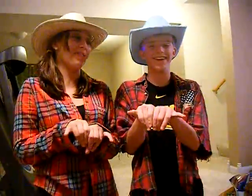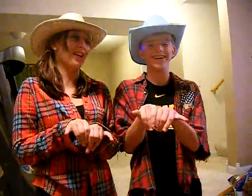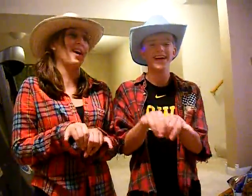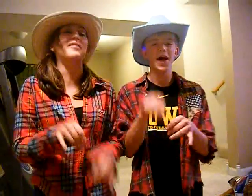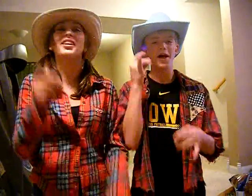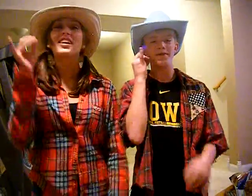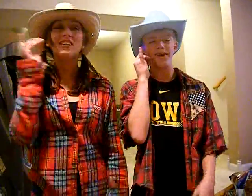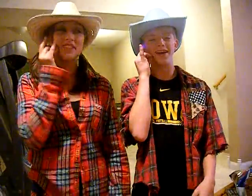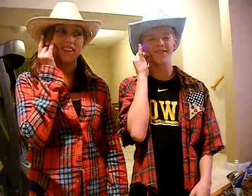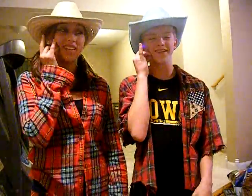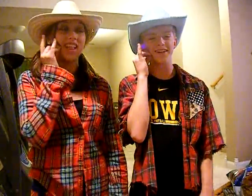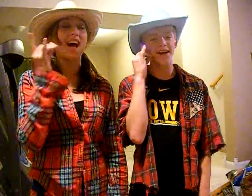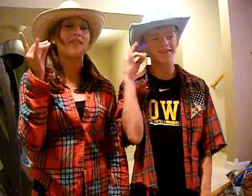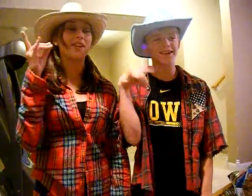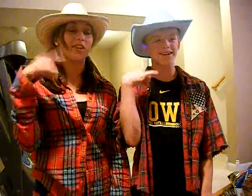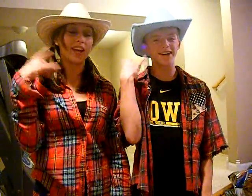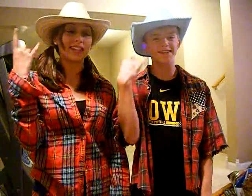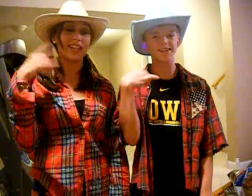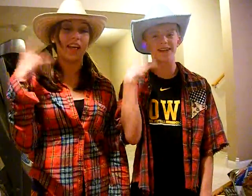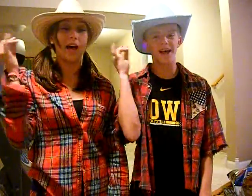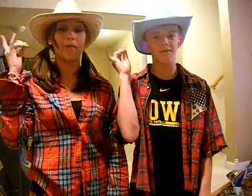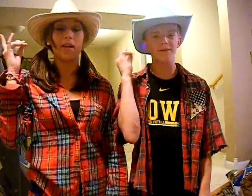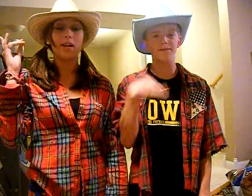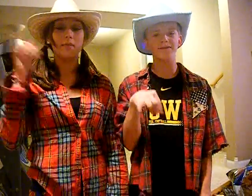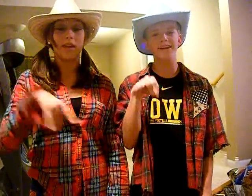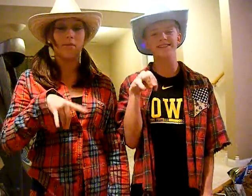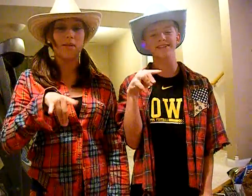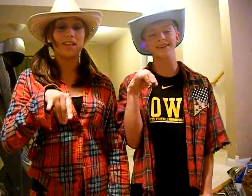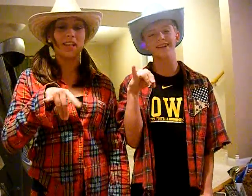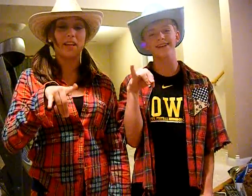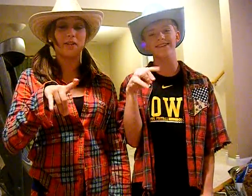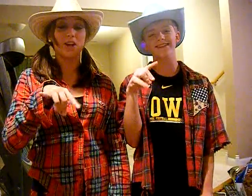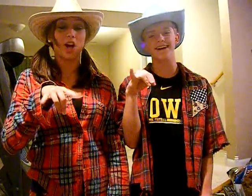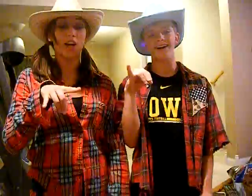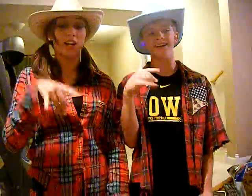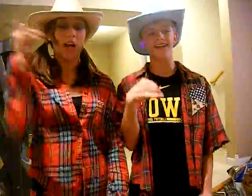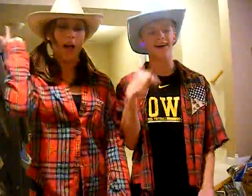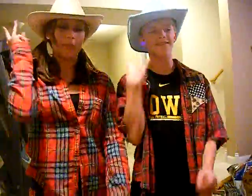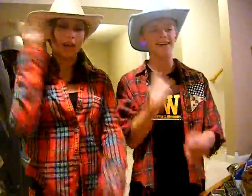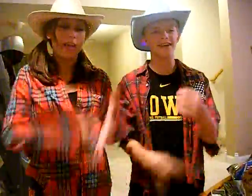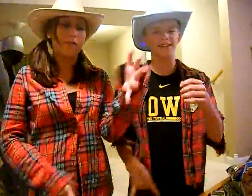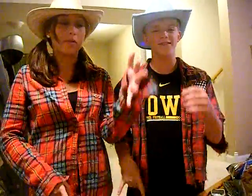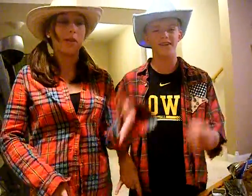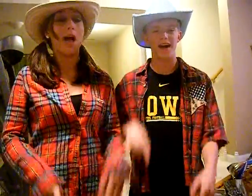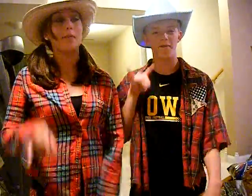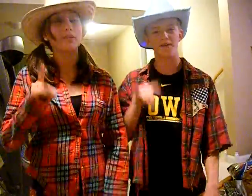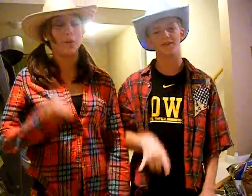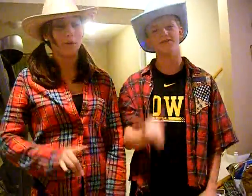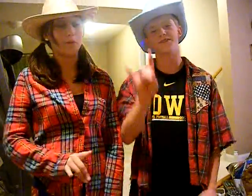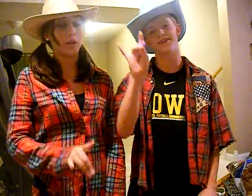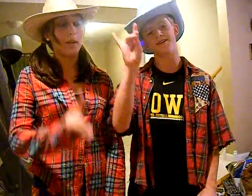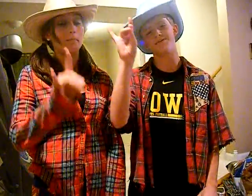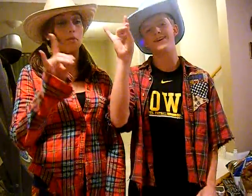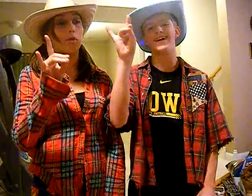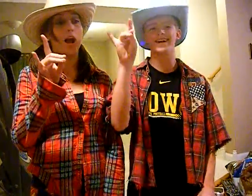L baby Lama CRA L Lama don't